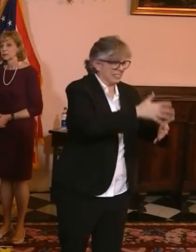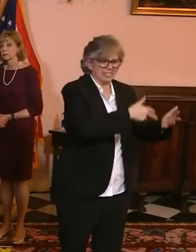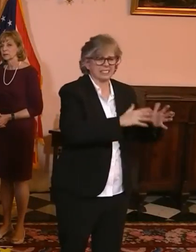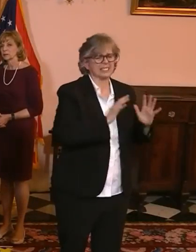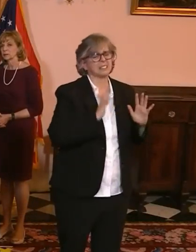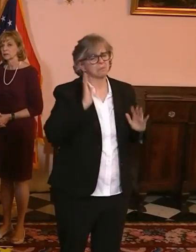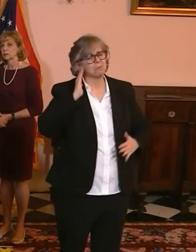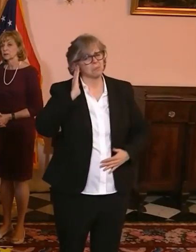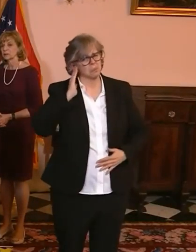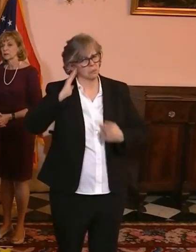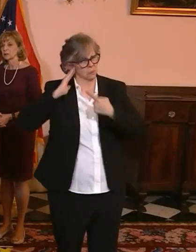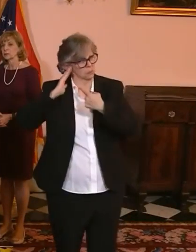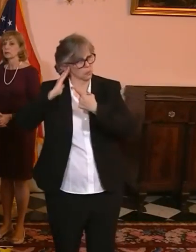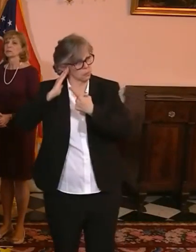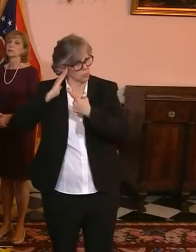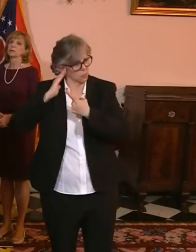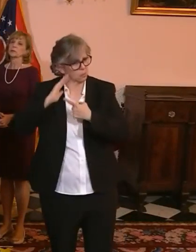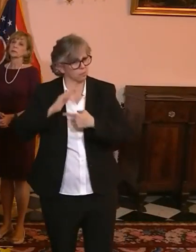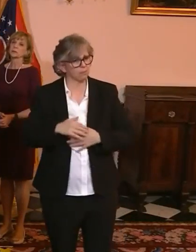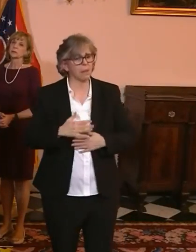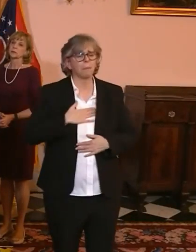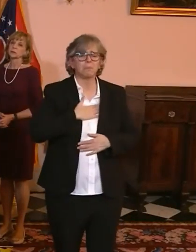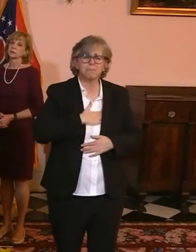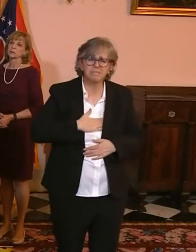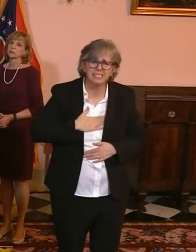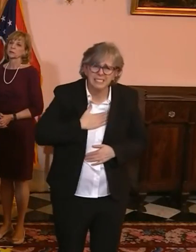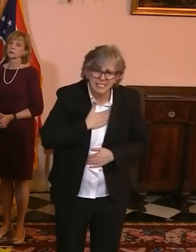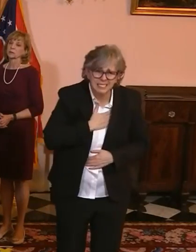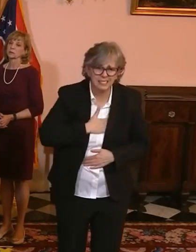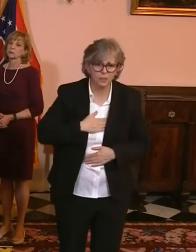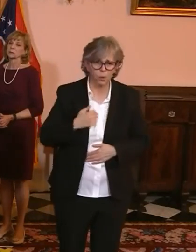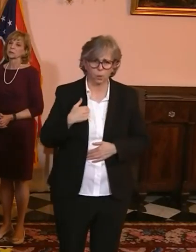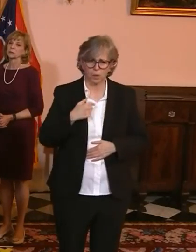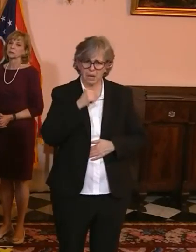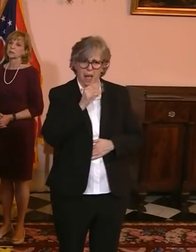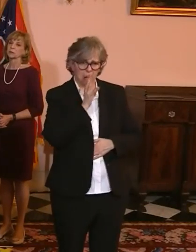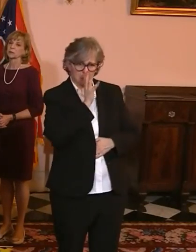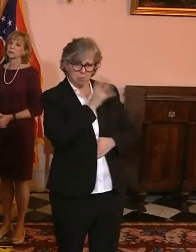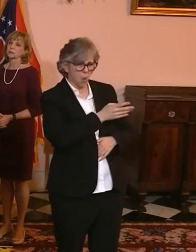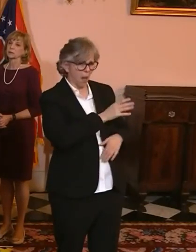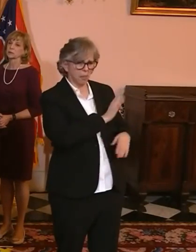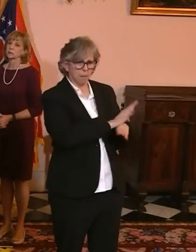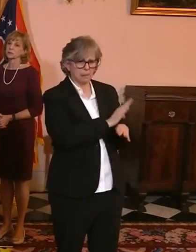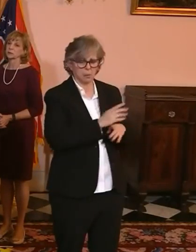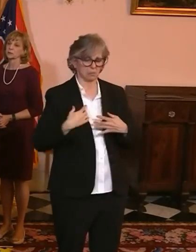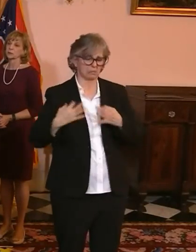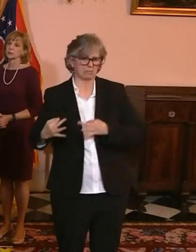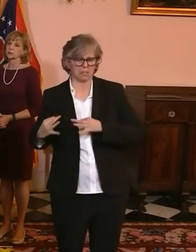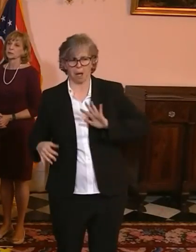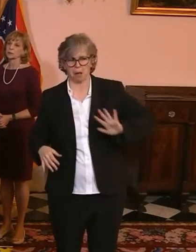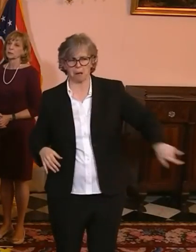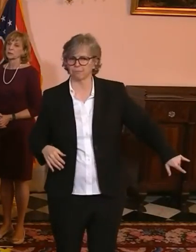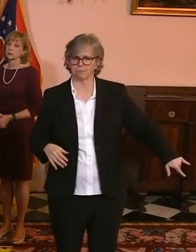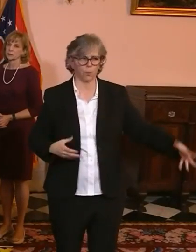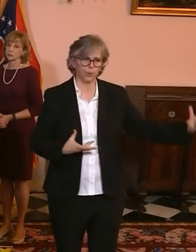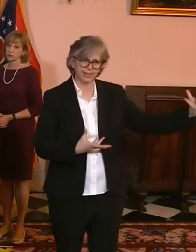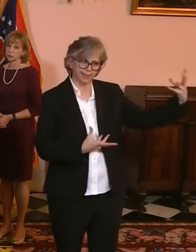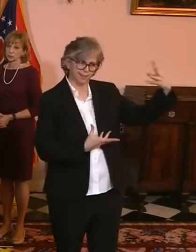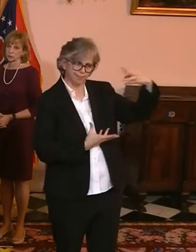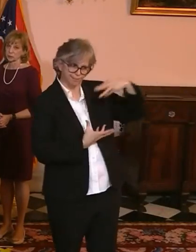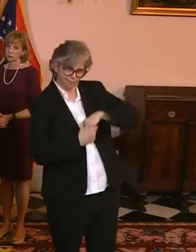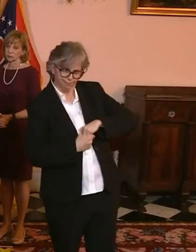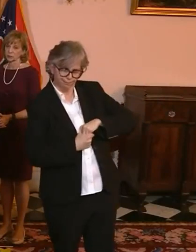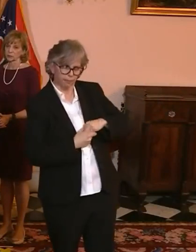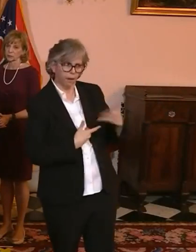isolated from talking to the people who are in these industries and in these businesses across the state. For example, the